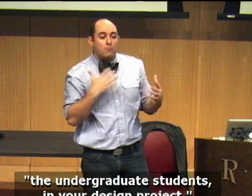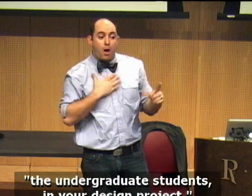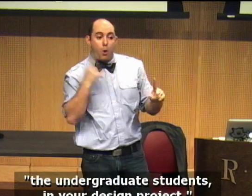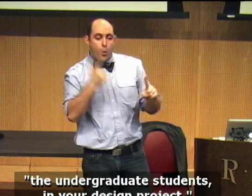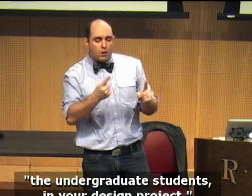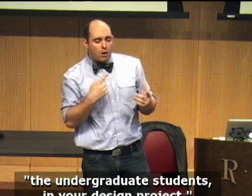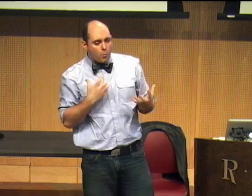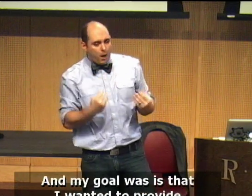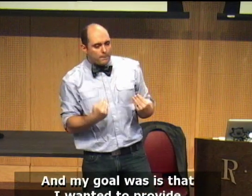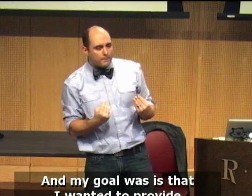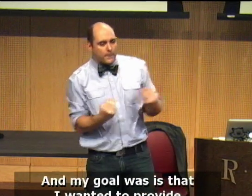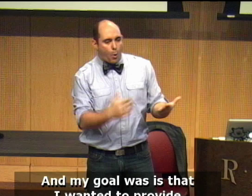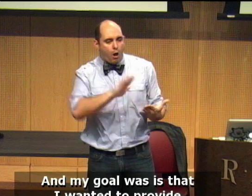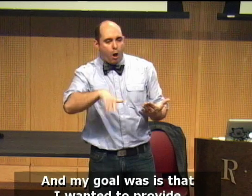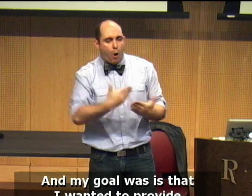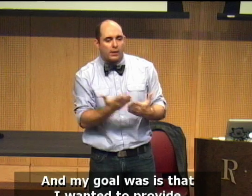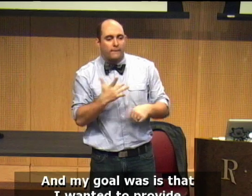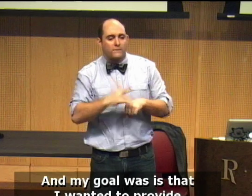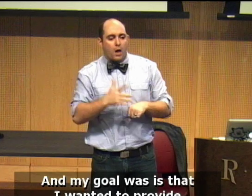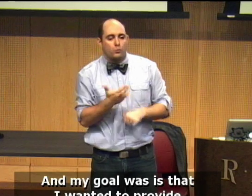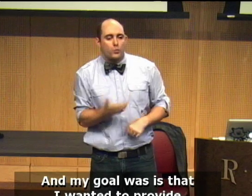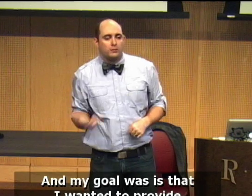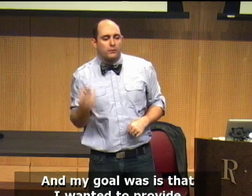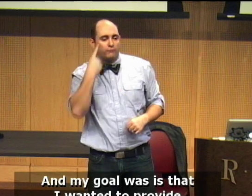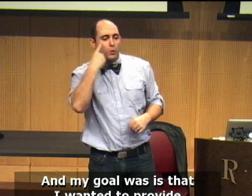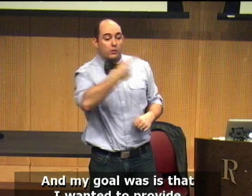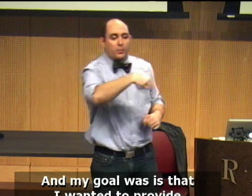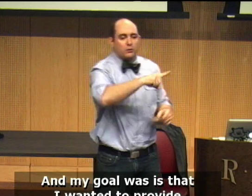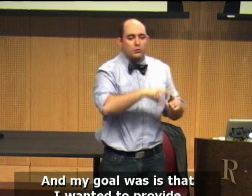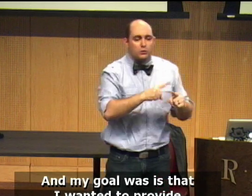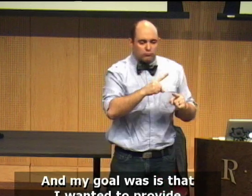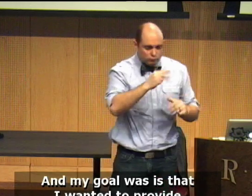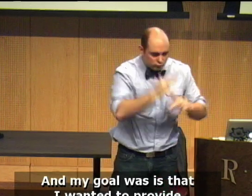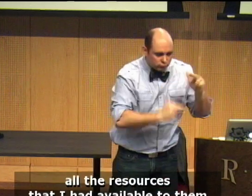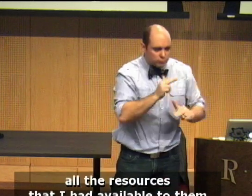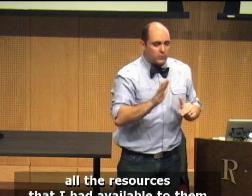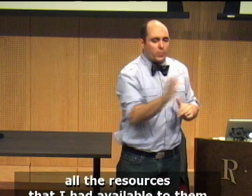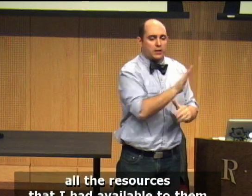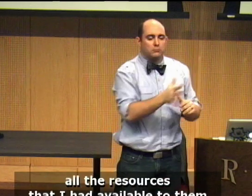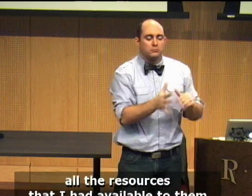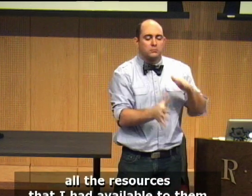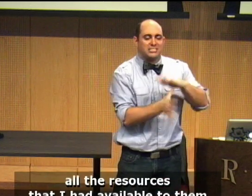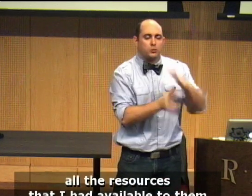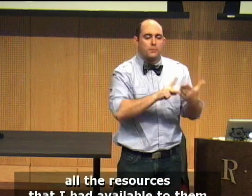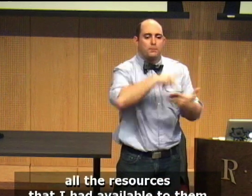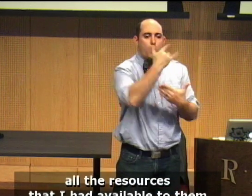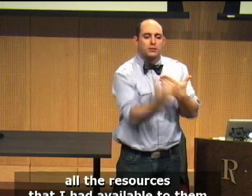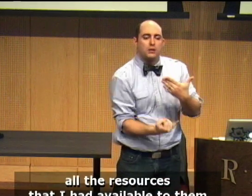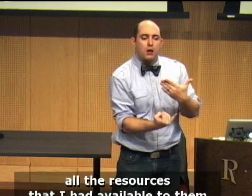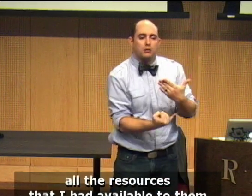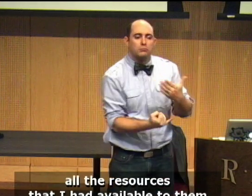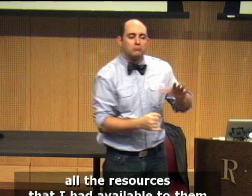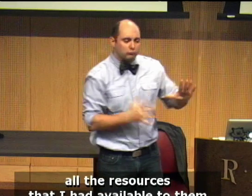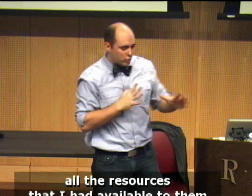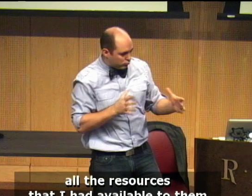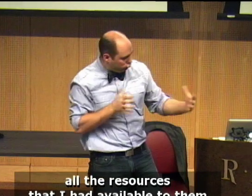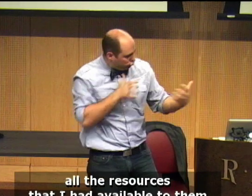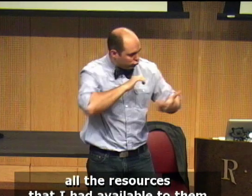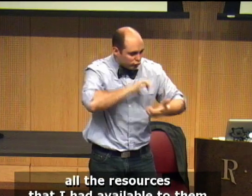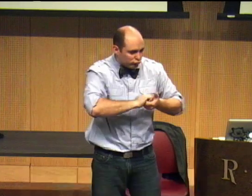project. And my goal is that I wanted to provide all the resources that I had available to them